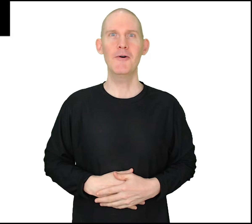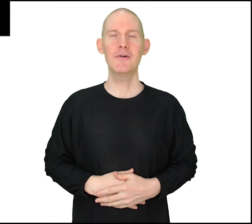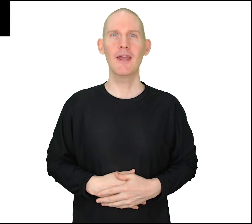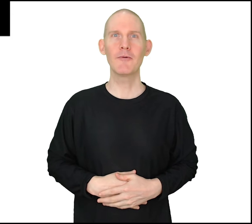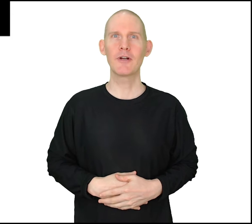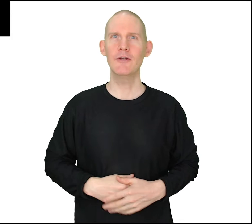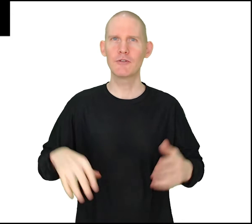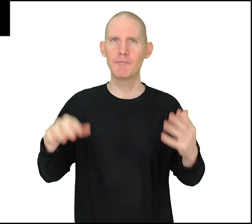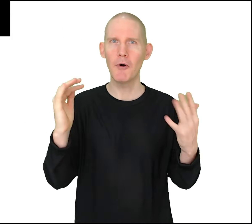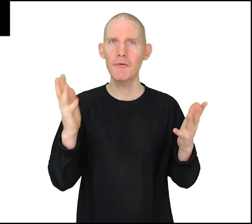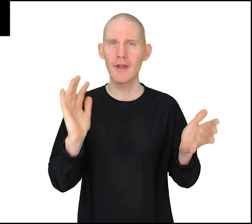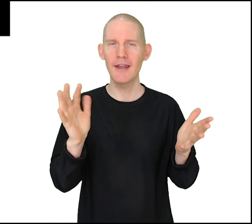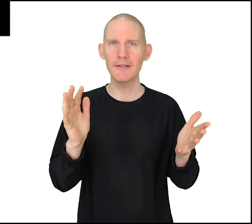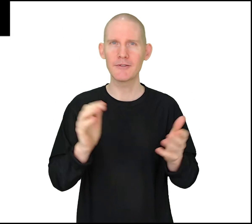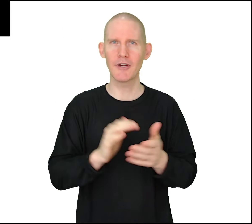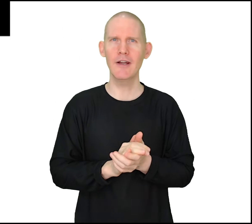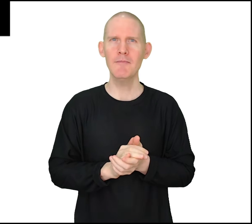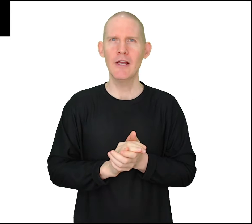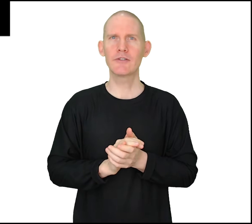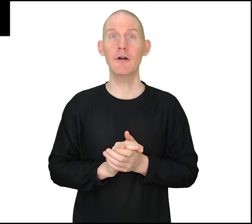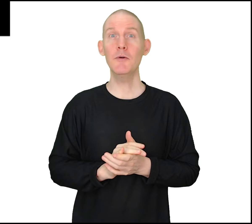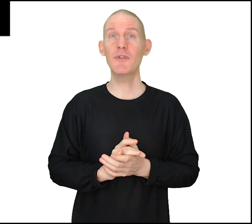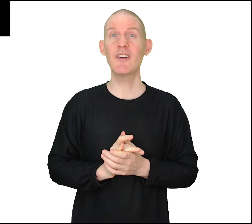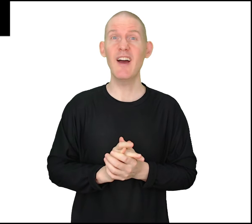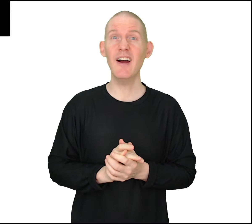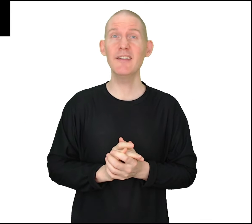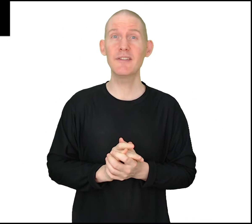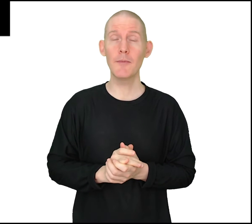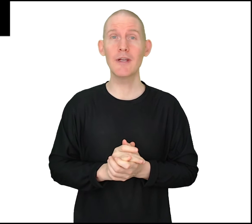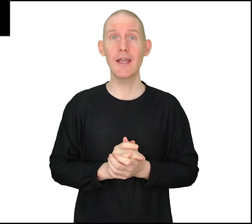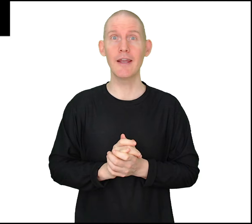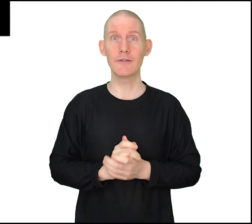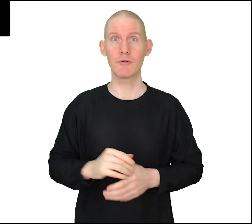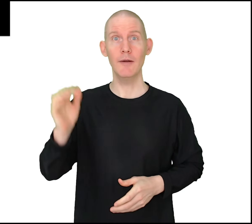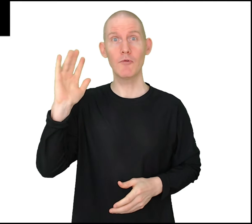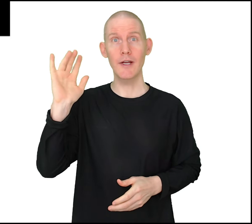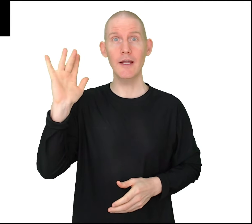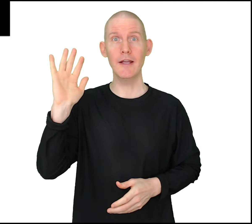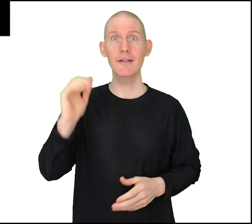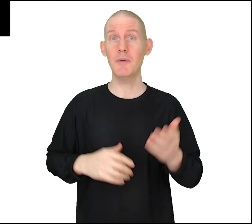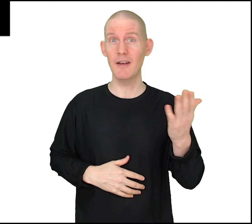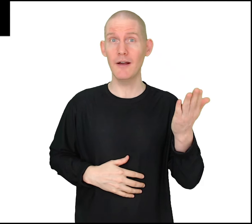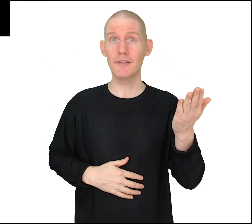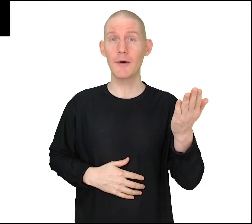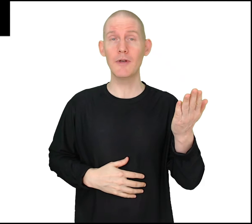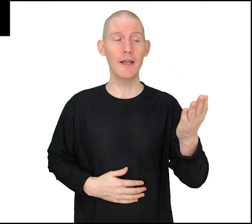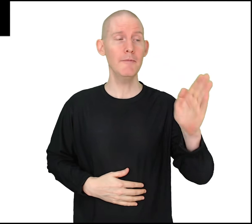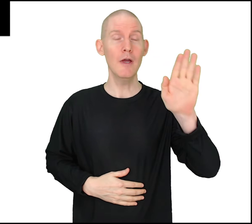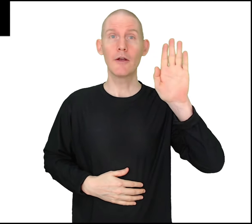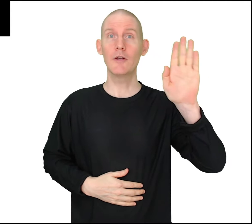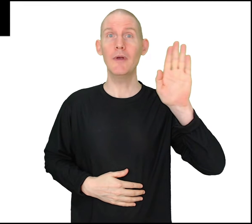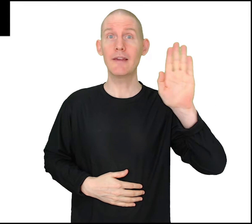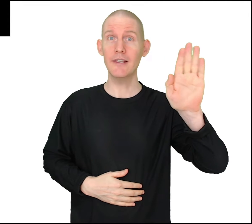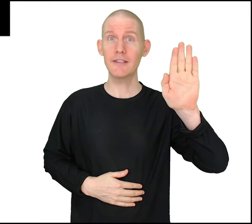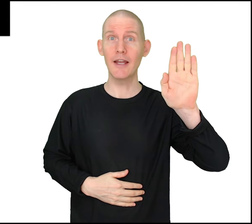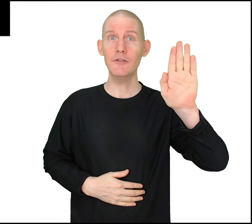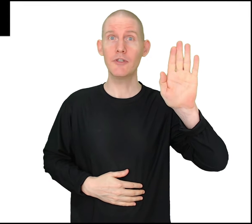Okay, we're going to use both hands, all right? Starting with our non-dominant hand. So I'm right-handed, my non-dominant hand. Going to make this hand shape,